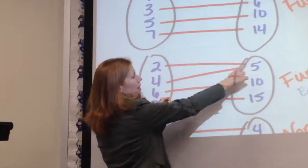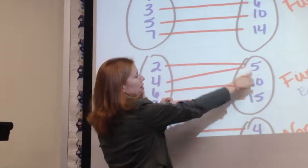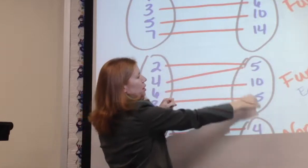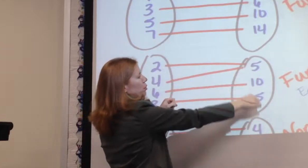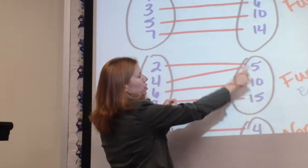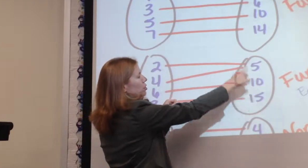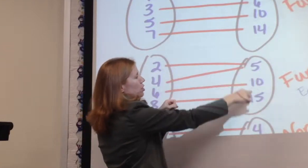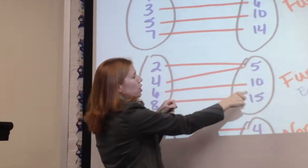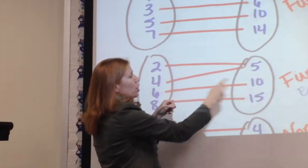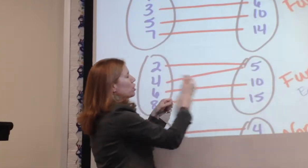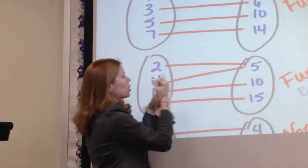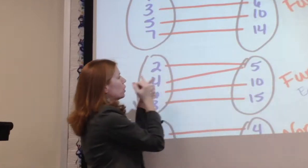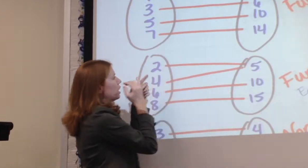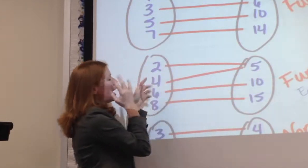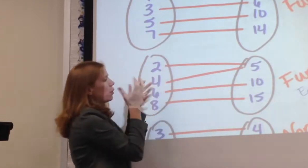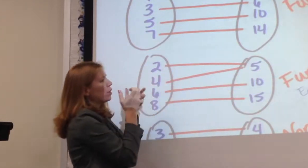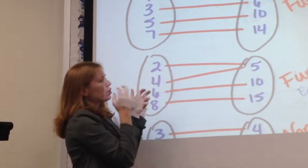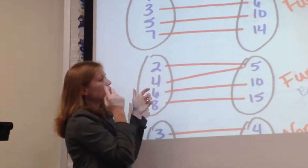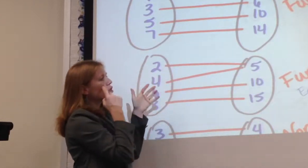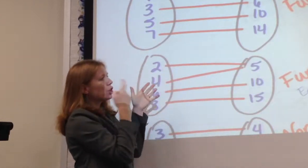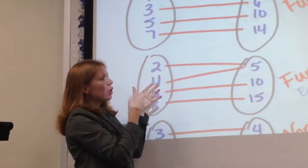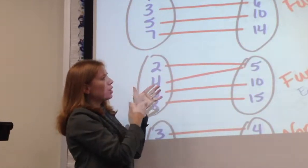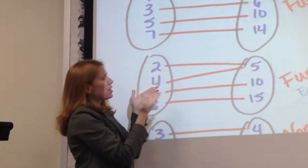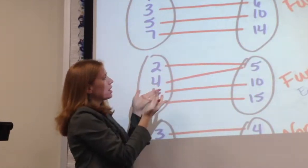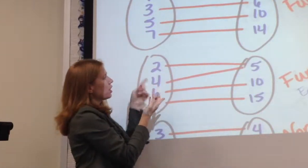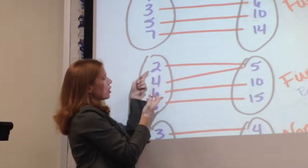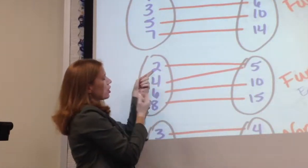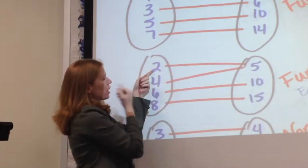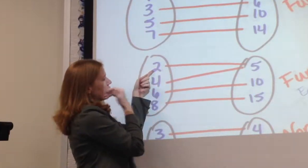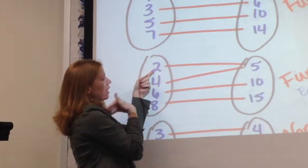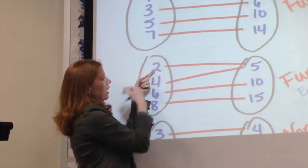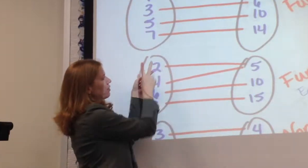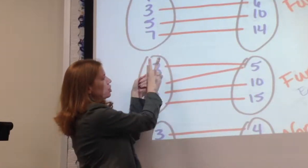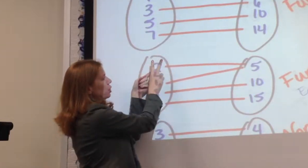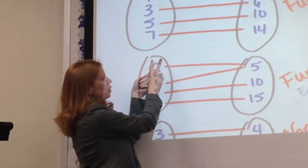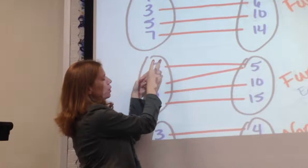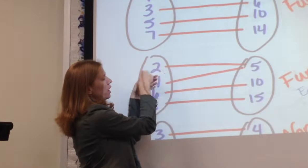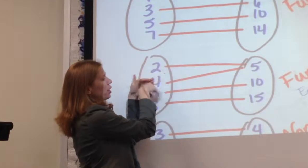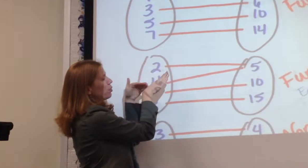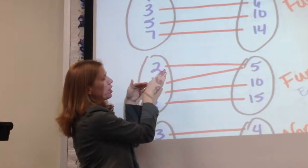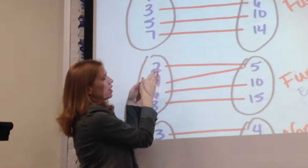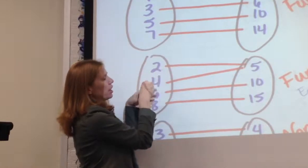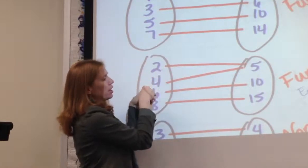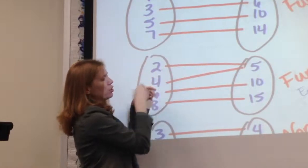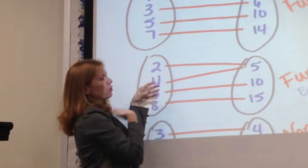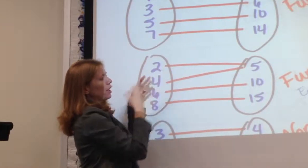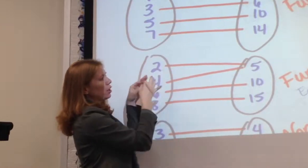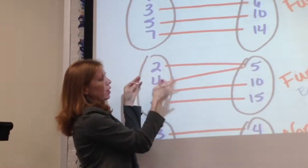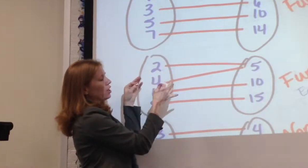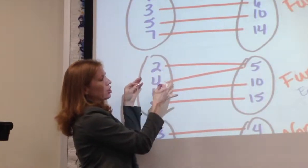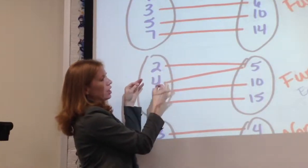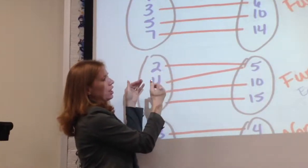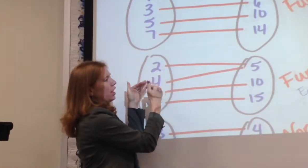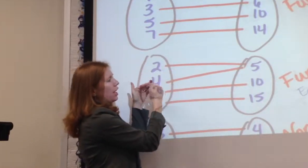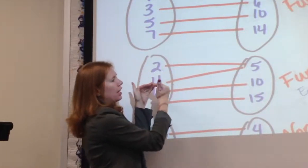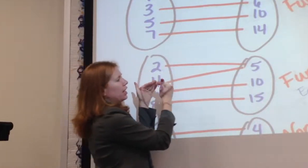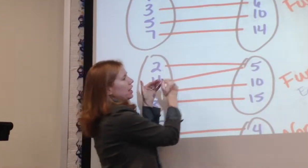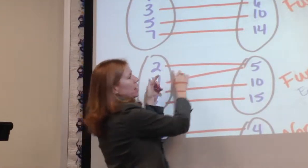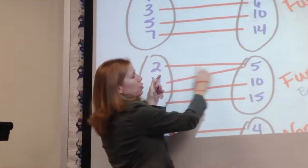these numbers. So I want you to notice here, if I have 2 and I put it into my equation and it